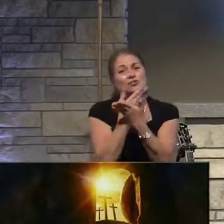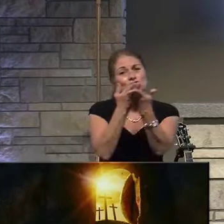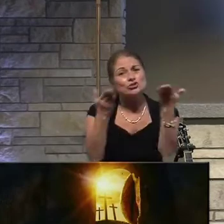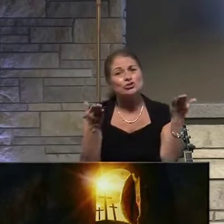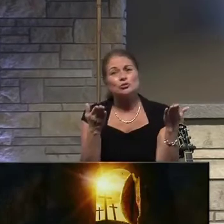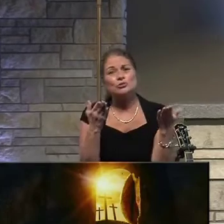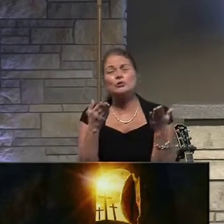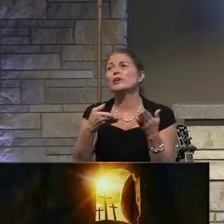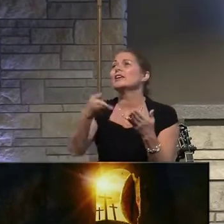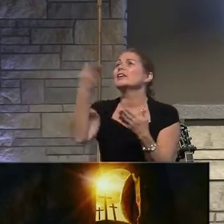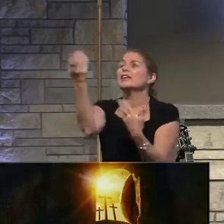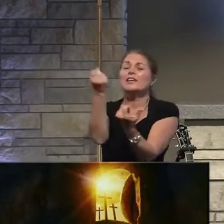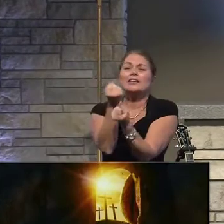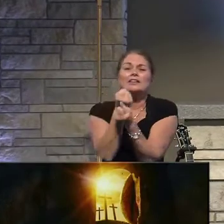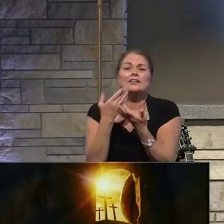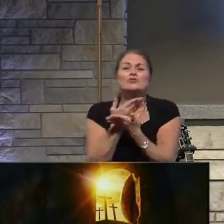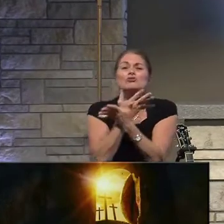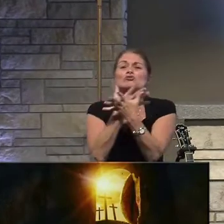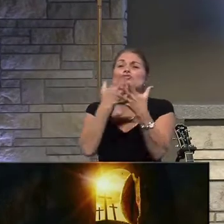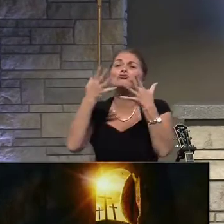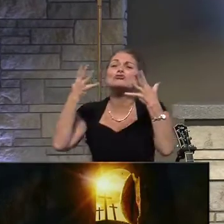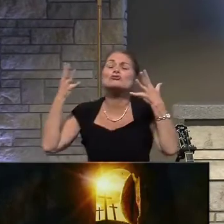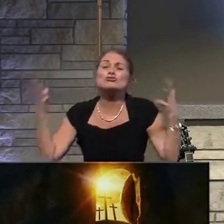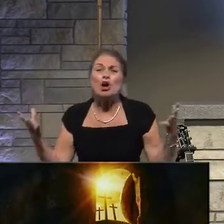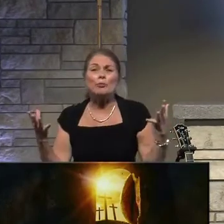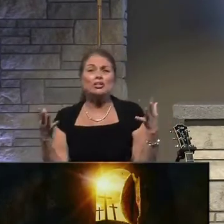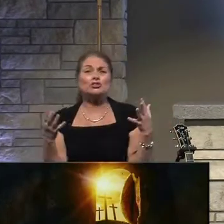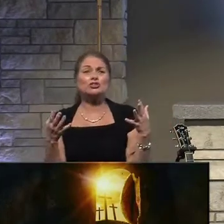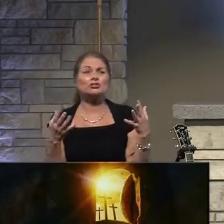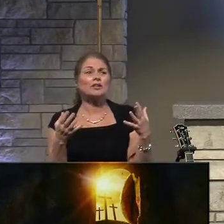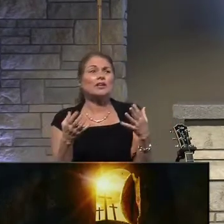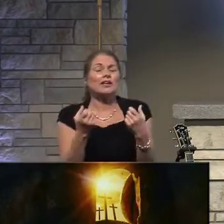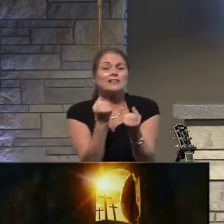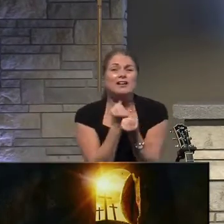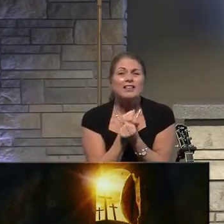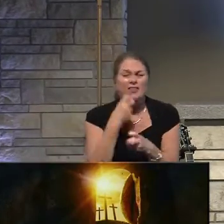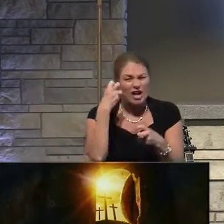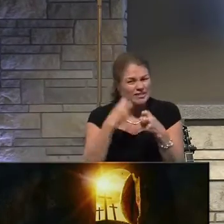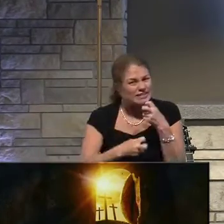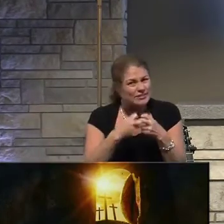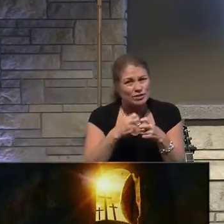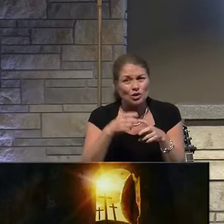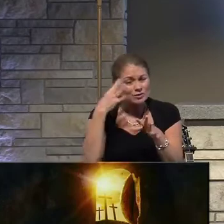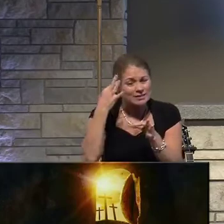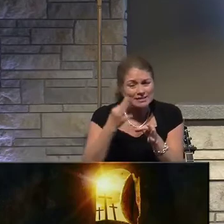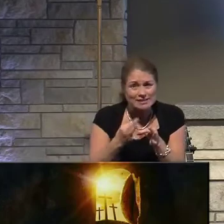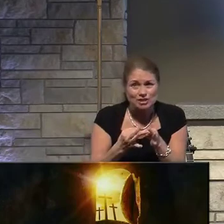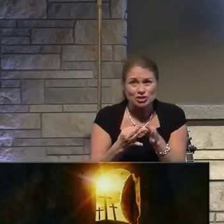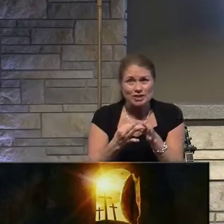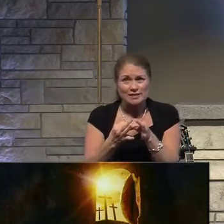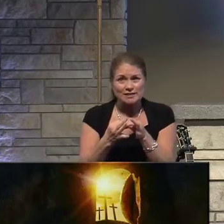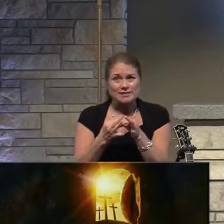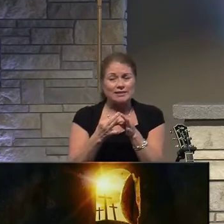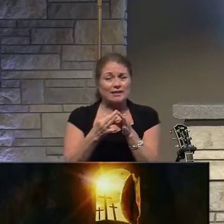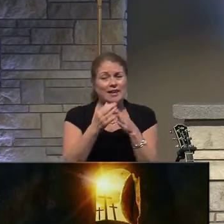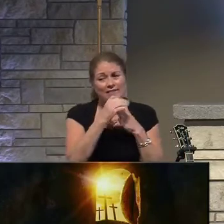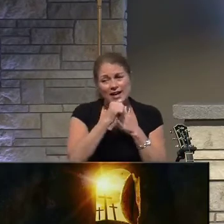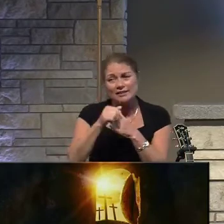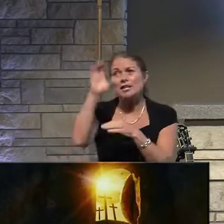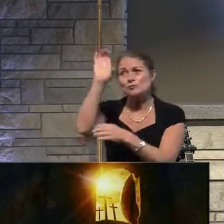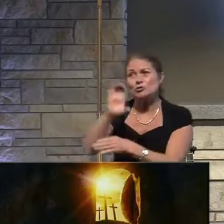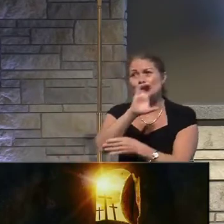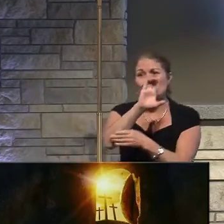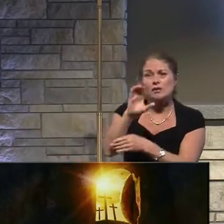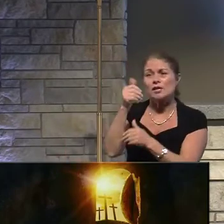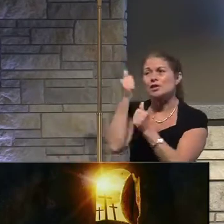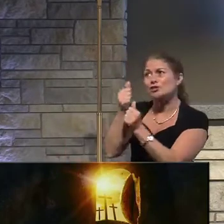you so much. It was a love of tough decisions that drove him to the cross, to follow the will